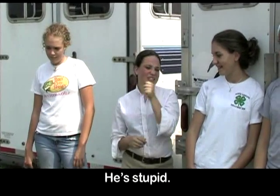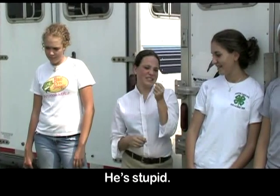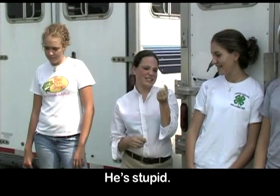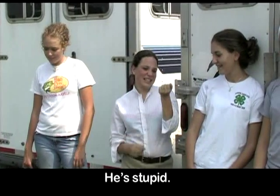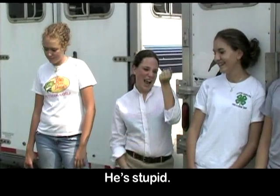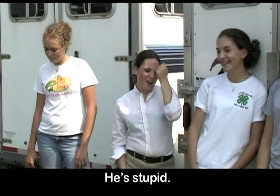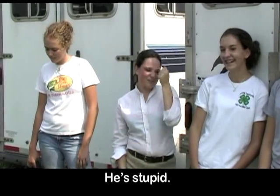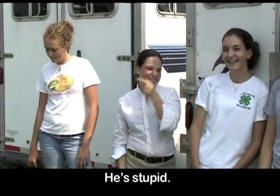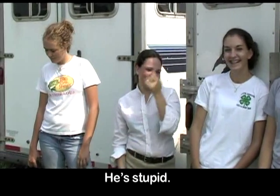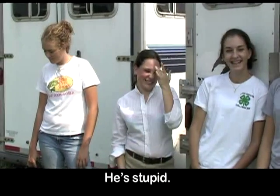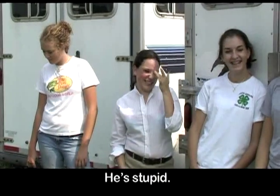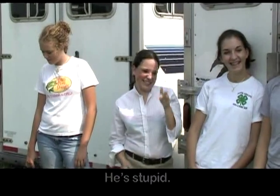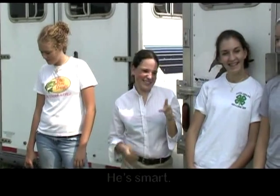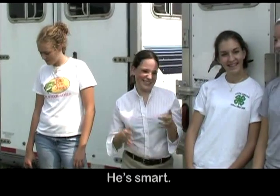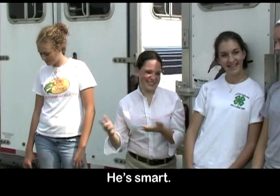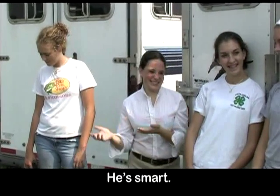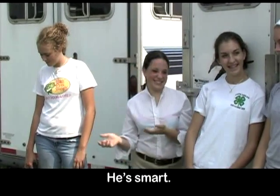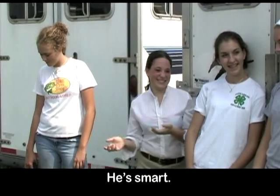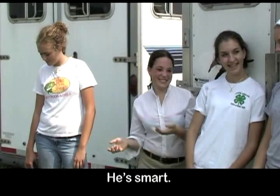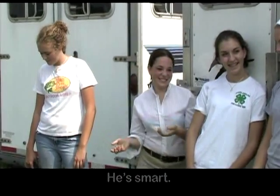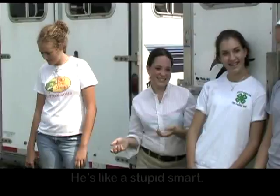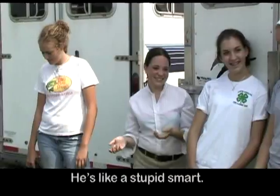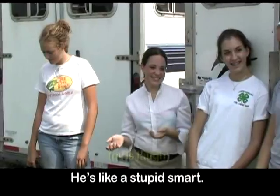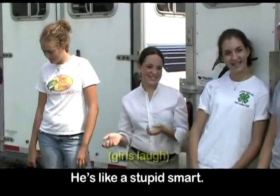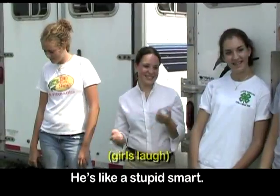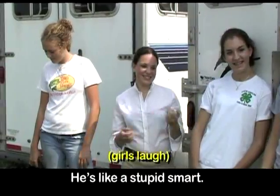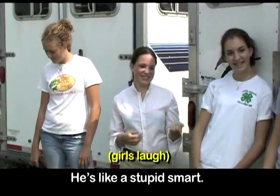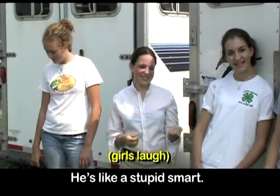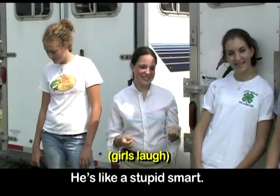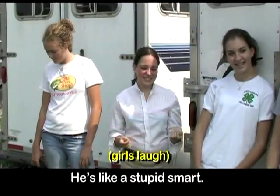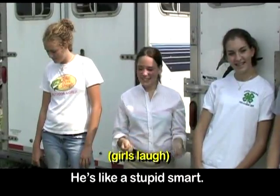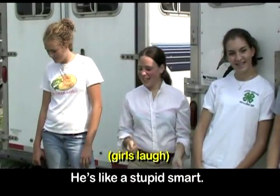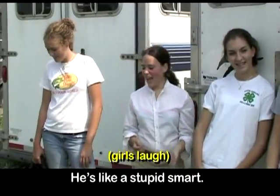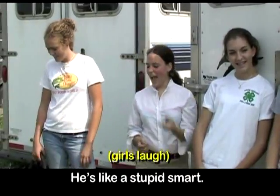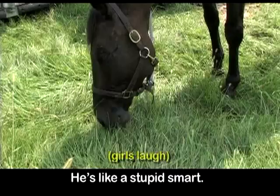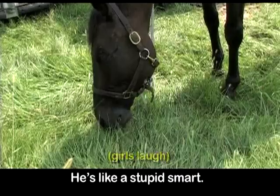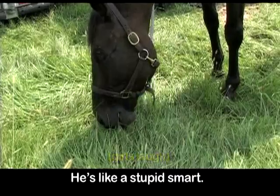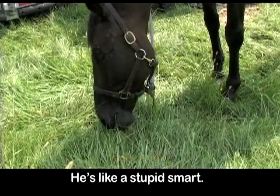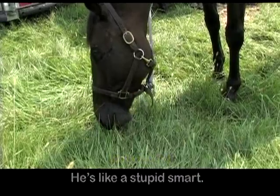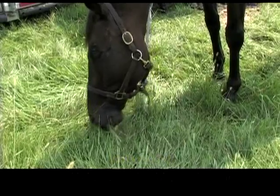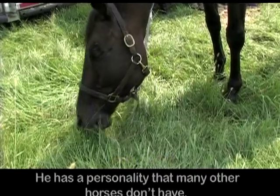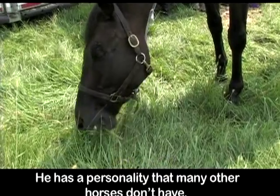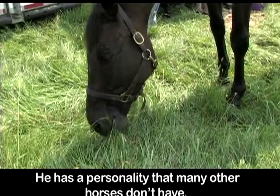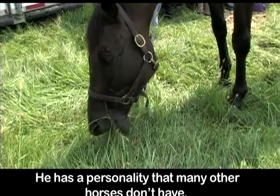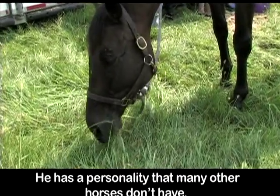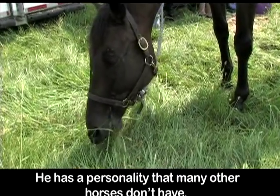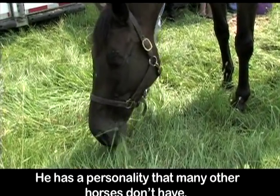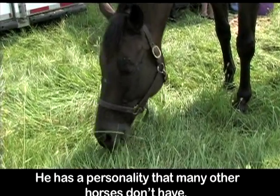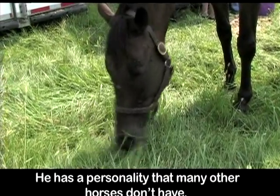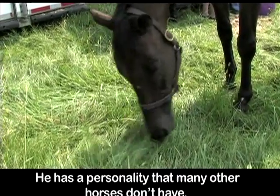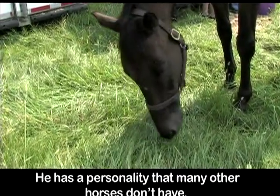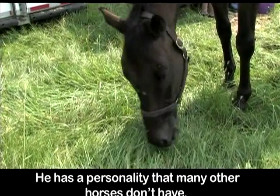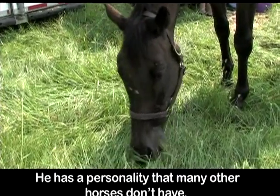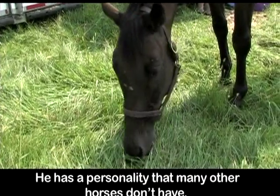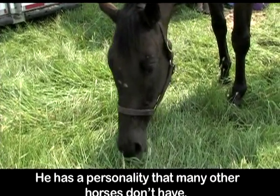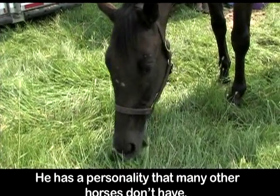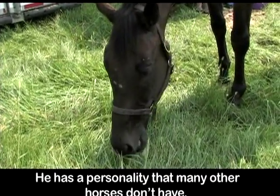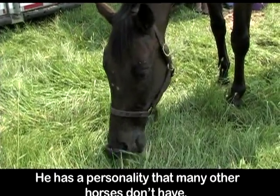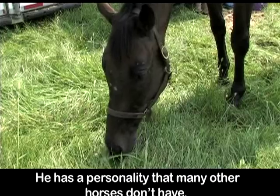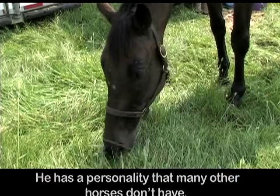stupid. He's smart. He's like a stupid smart. He has a personality that many other horses don't have.